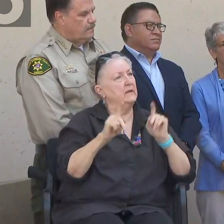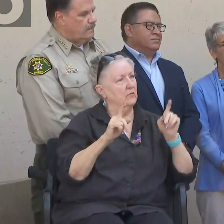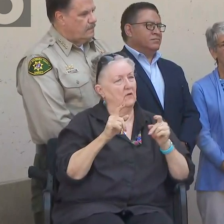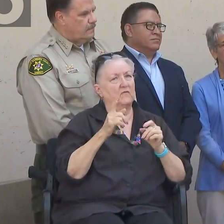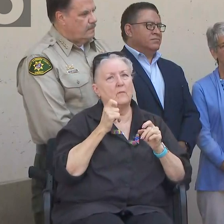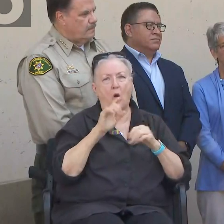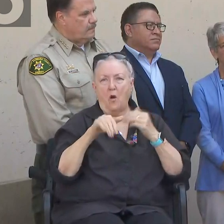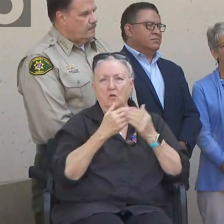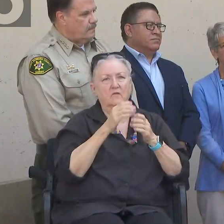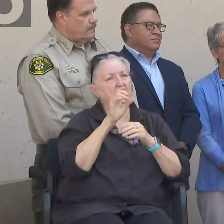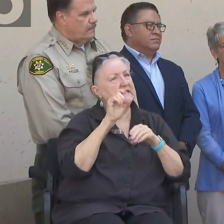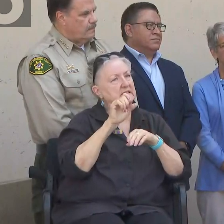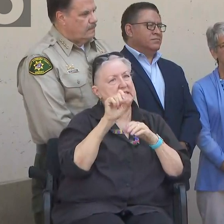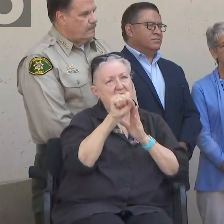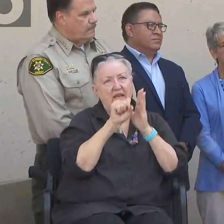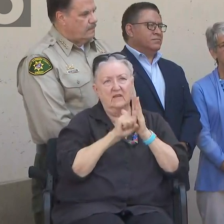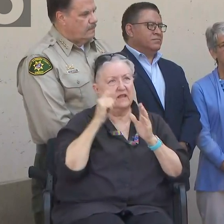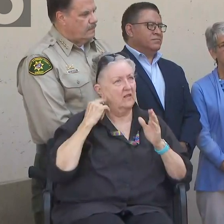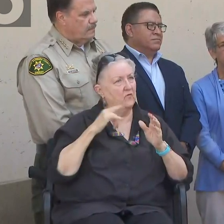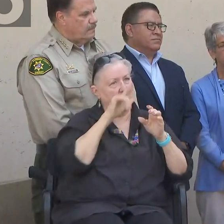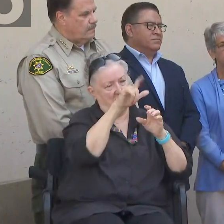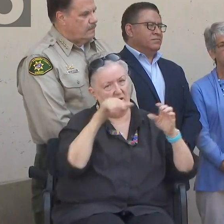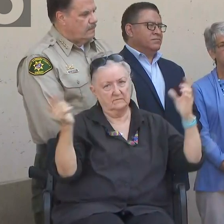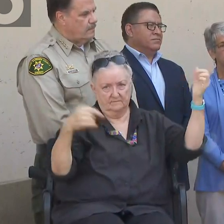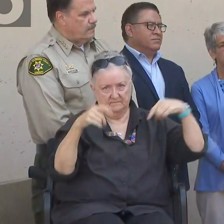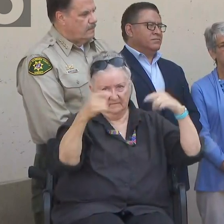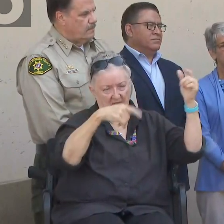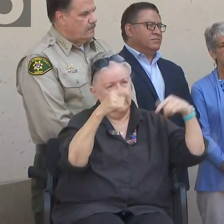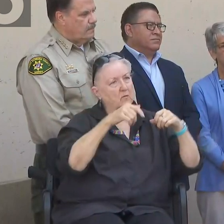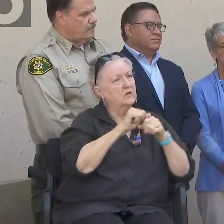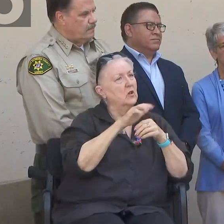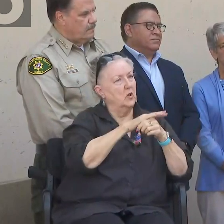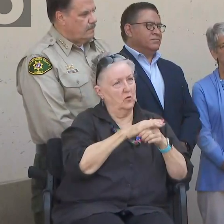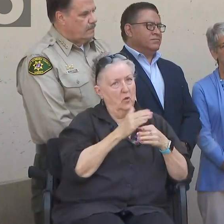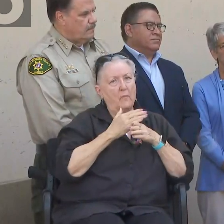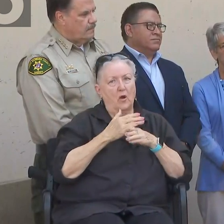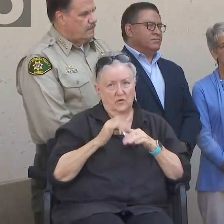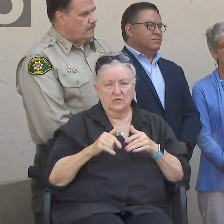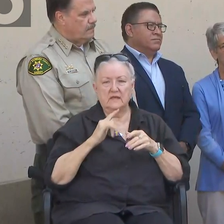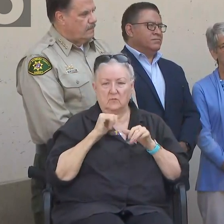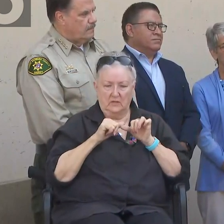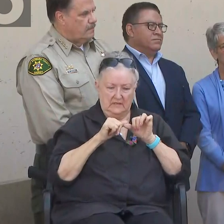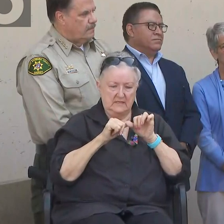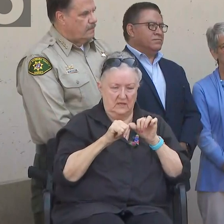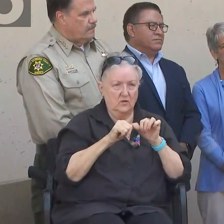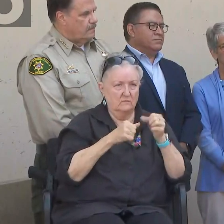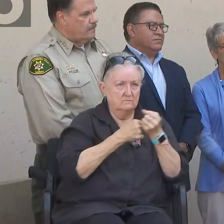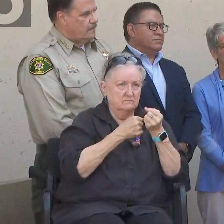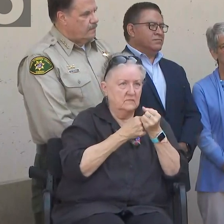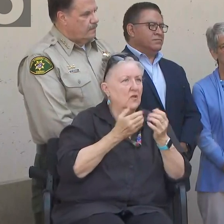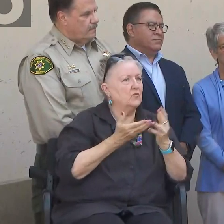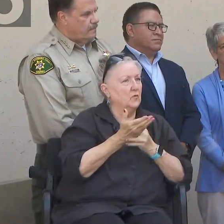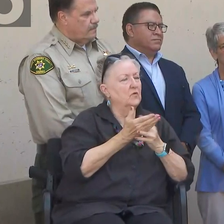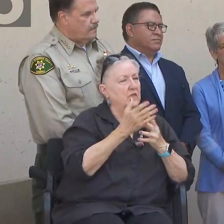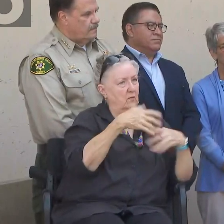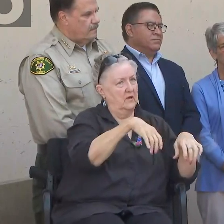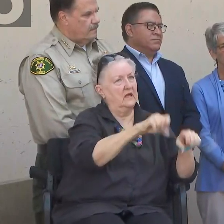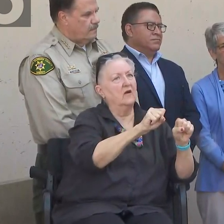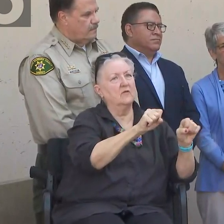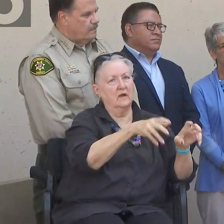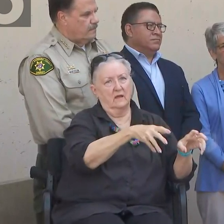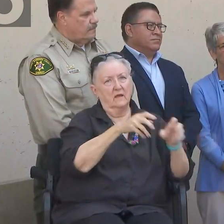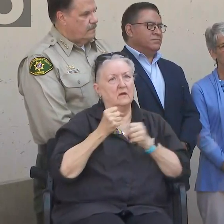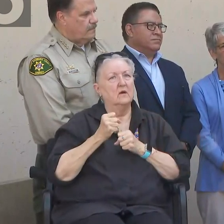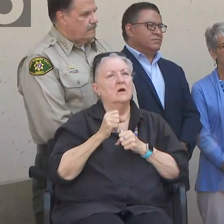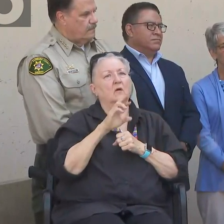on scene and engaged with our local partners and will remain committed throughout the response as well as into recovery operations. And I just want to